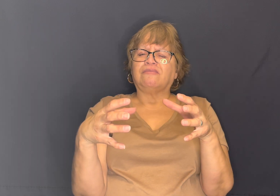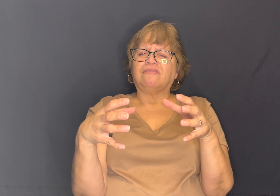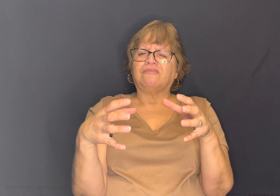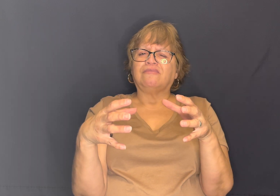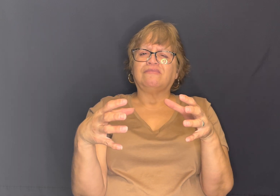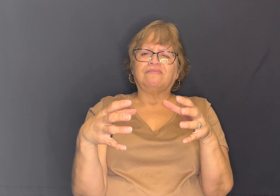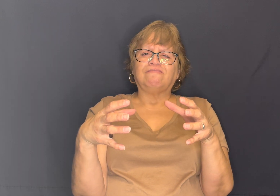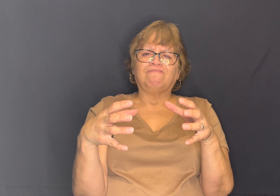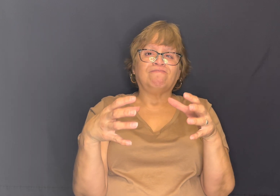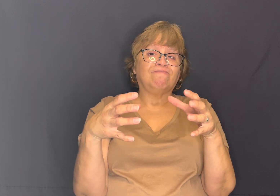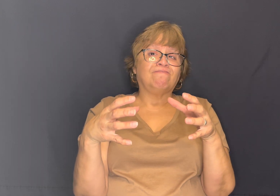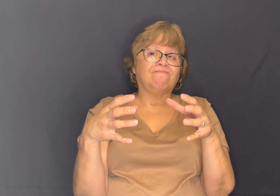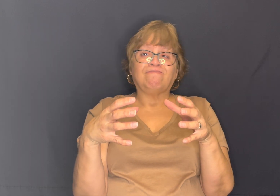what's that? What word is that?